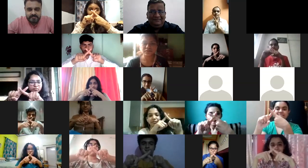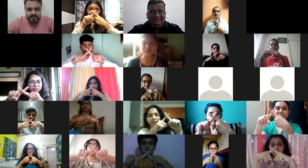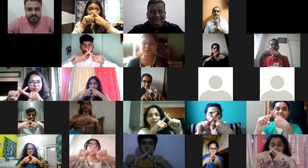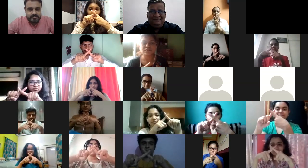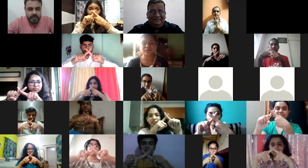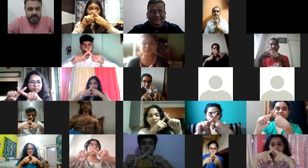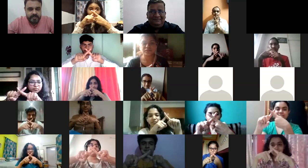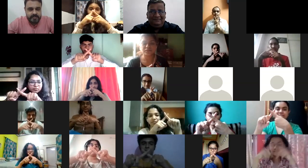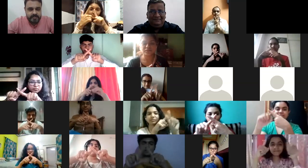Y,